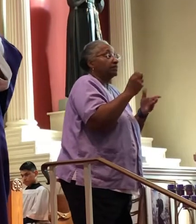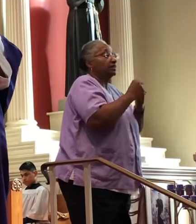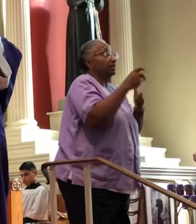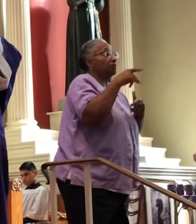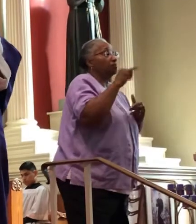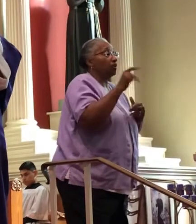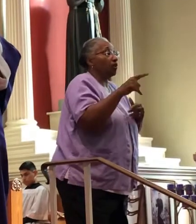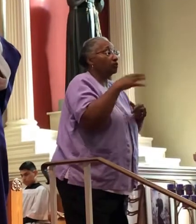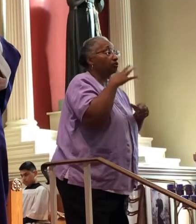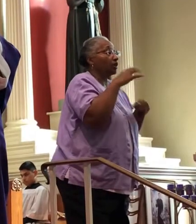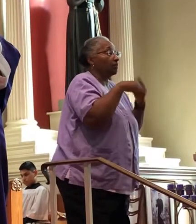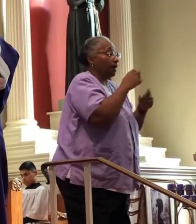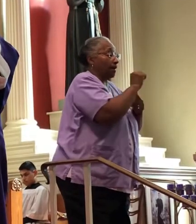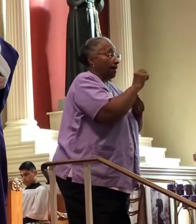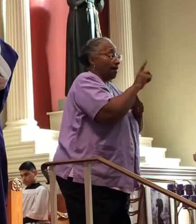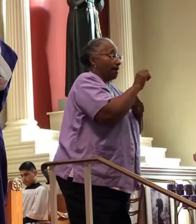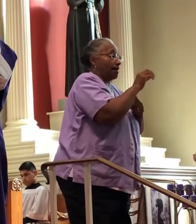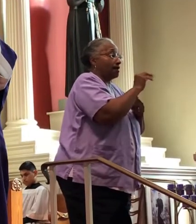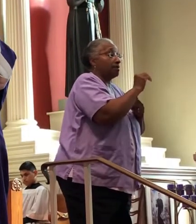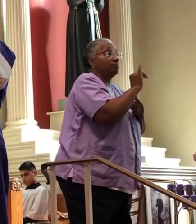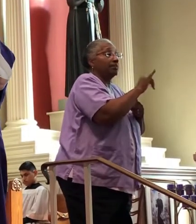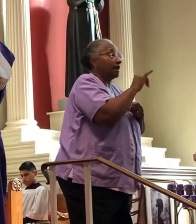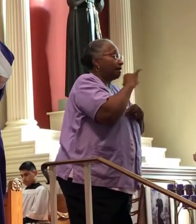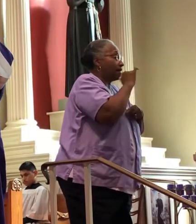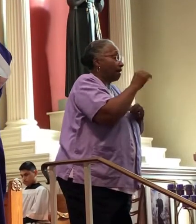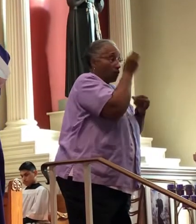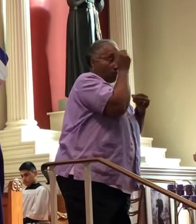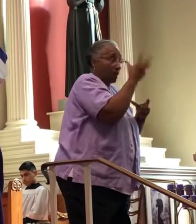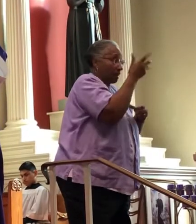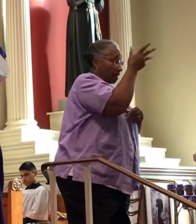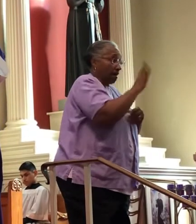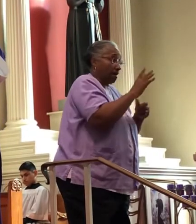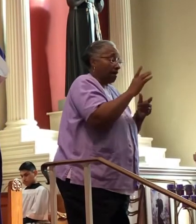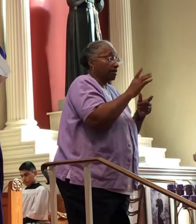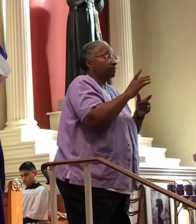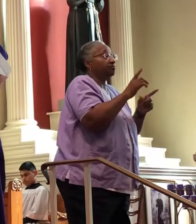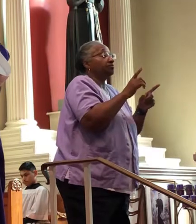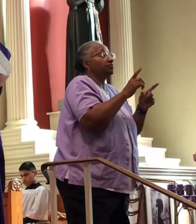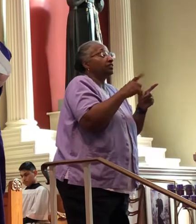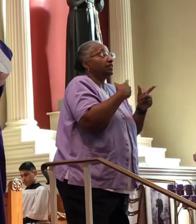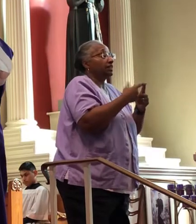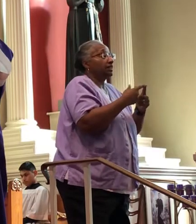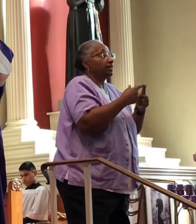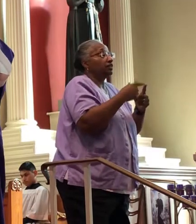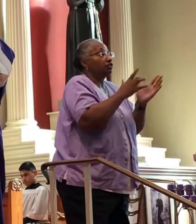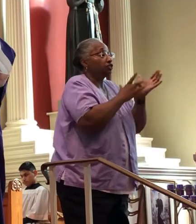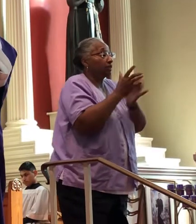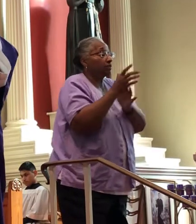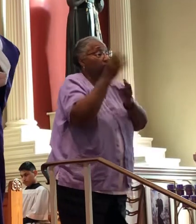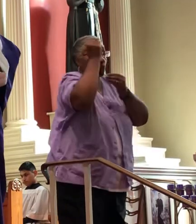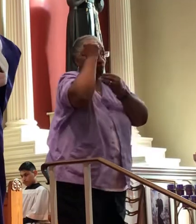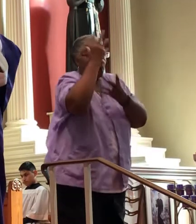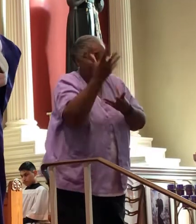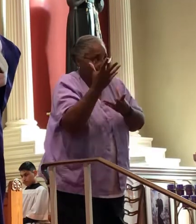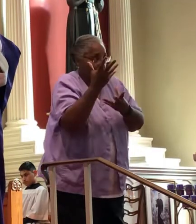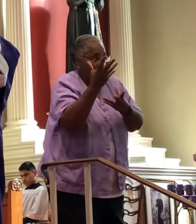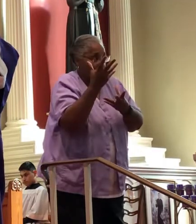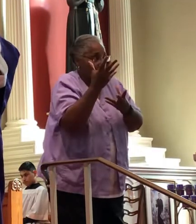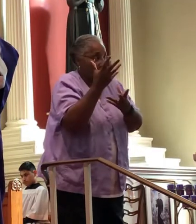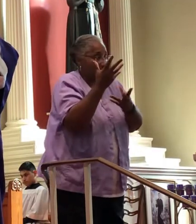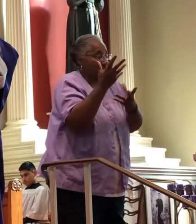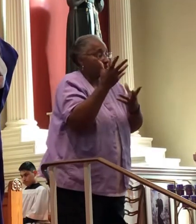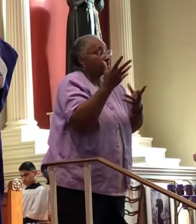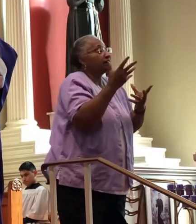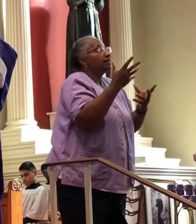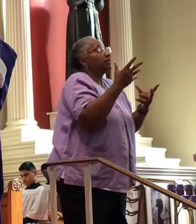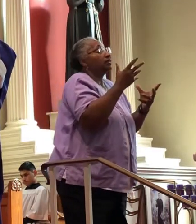the first one who disobeyed, and then the obedience of Jesus as a contrast. And of course, we have the